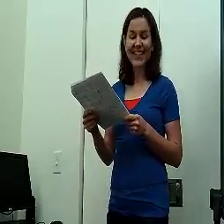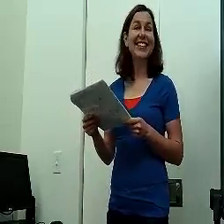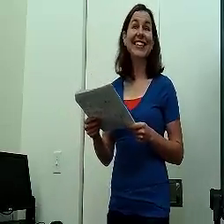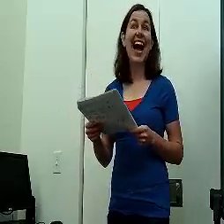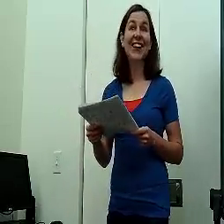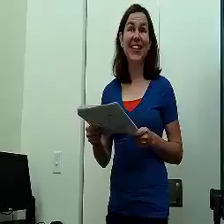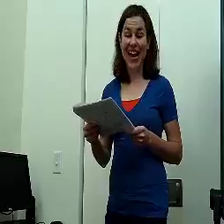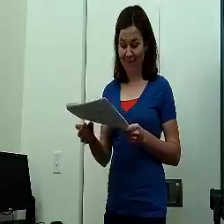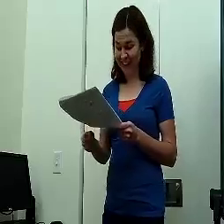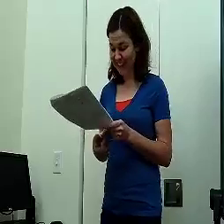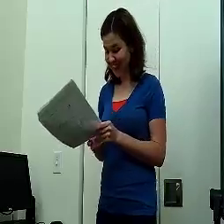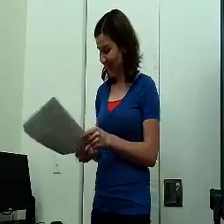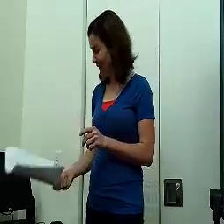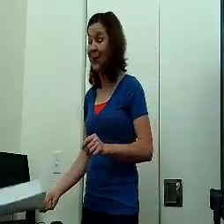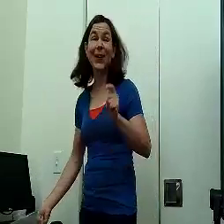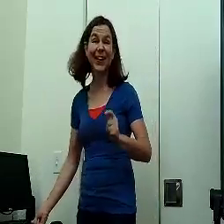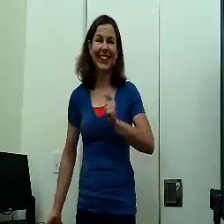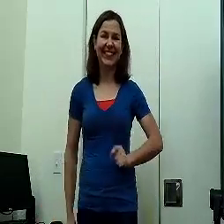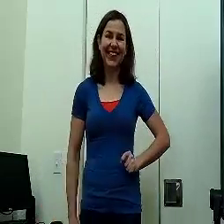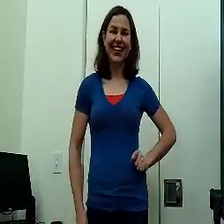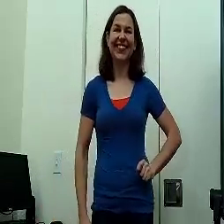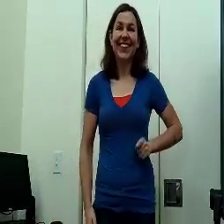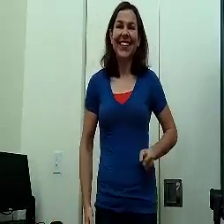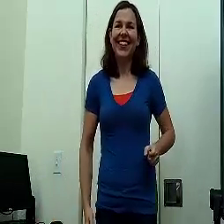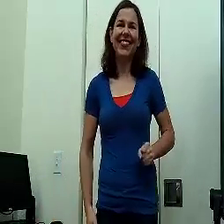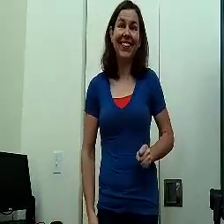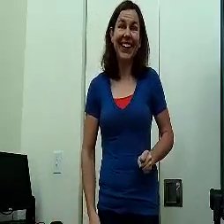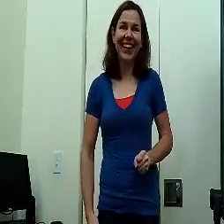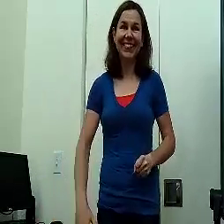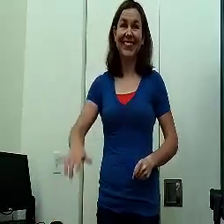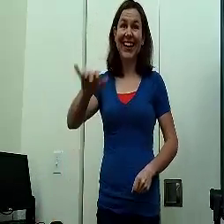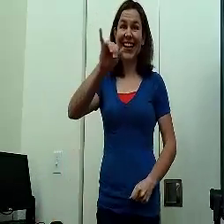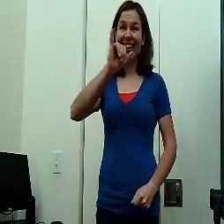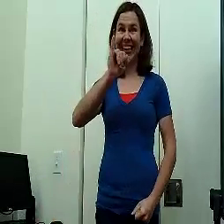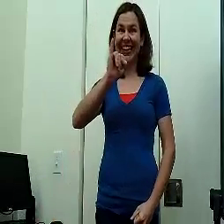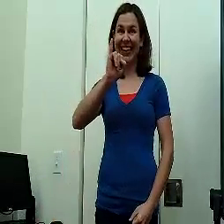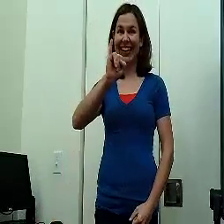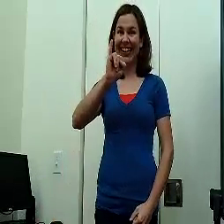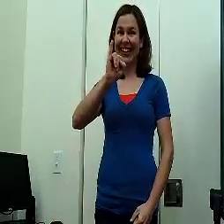The sign might not be so easy, but the word is short. 3 letters, ready?